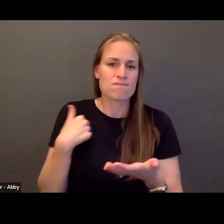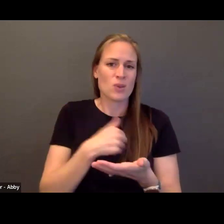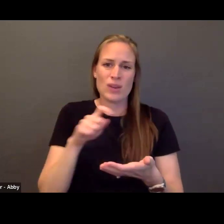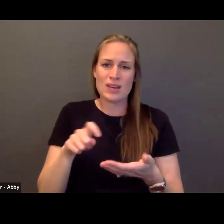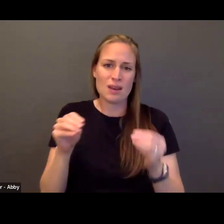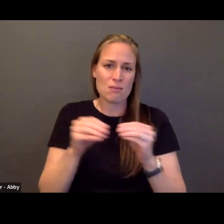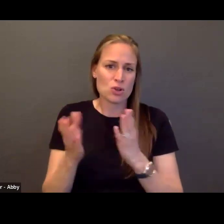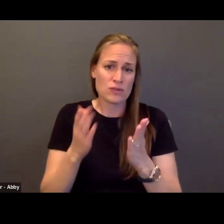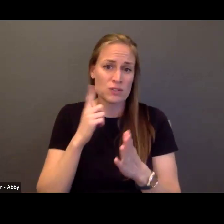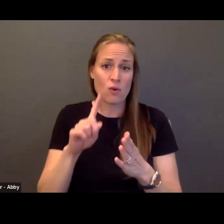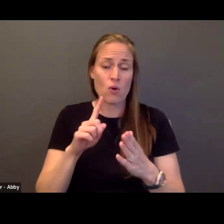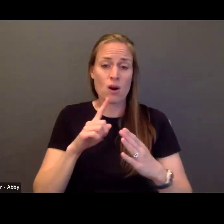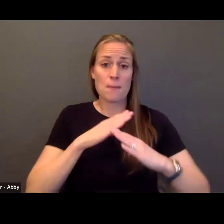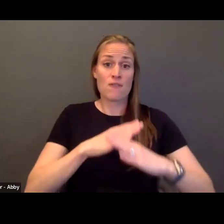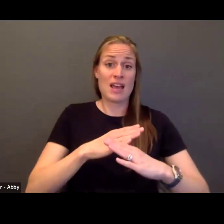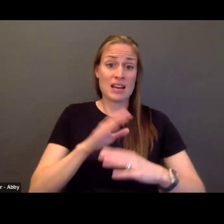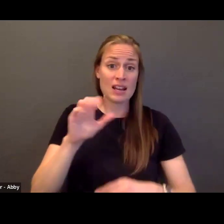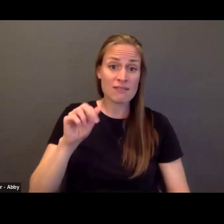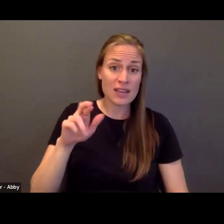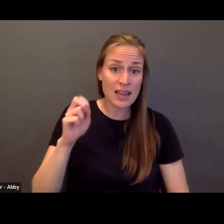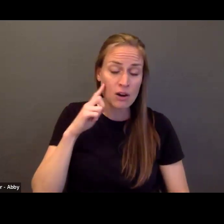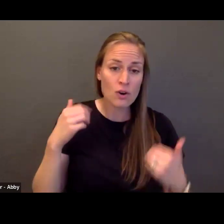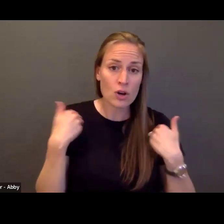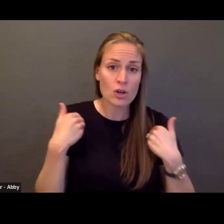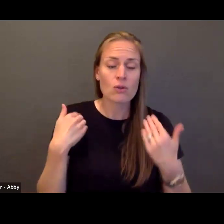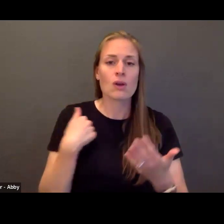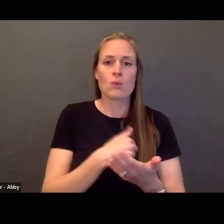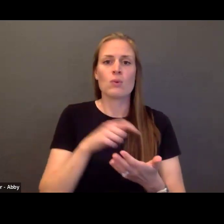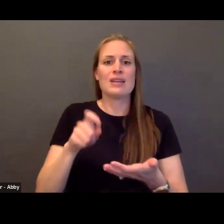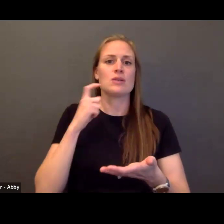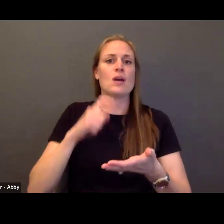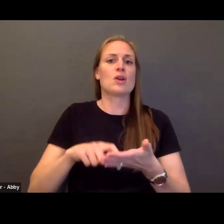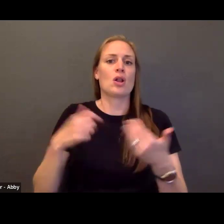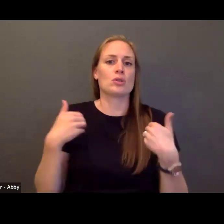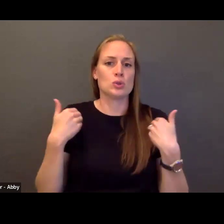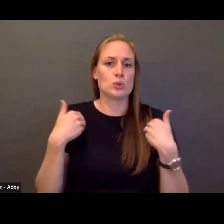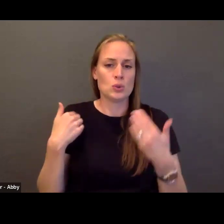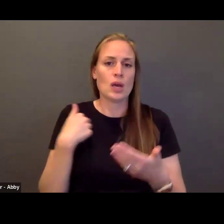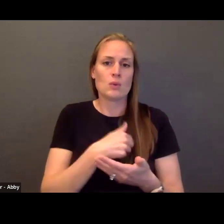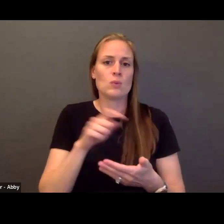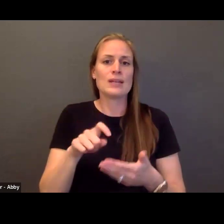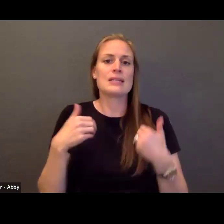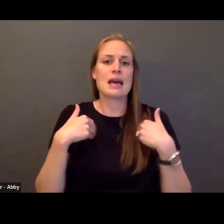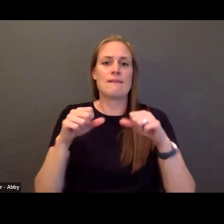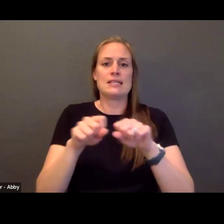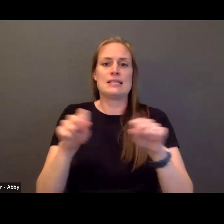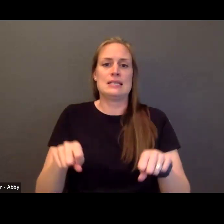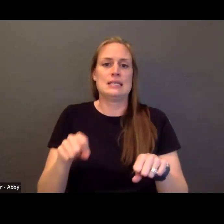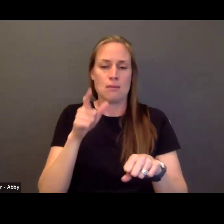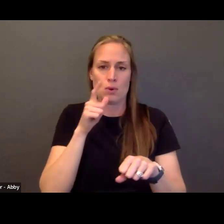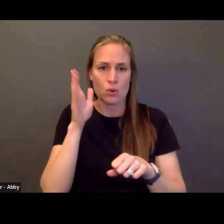youth. We need to acknowledge youth, and we need to have a system that's going to serve their